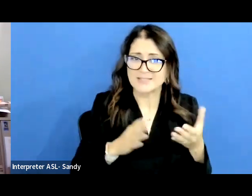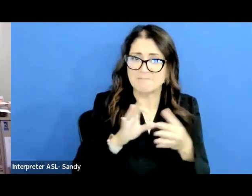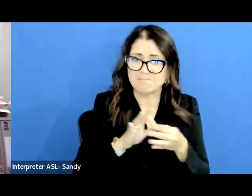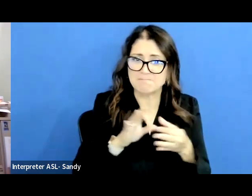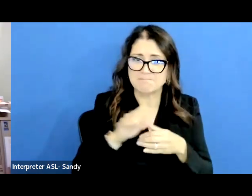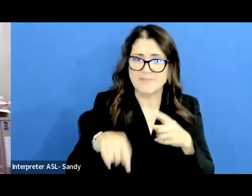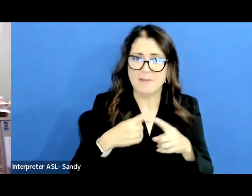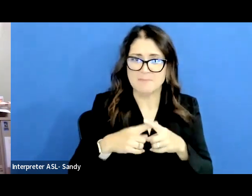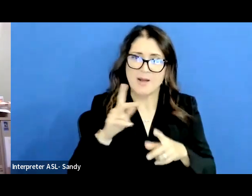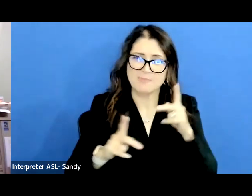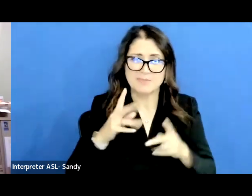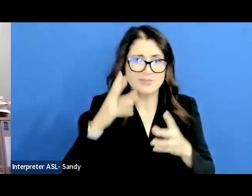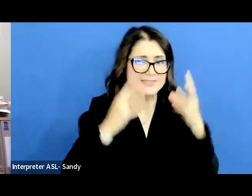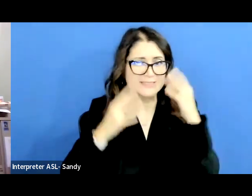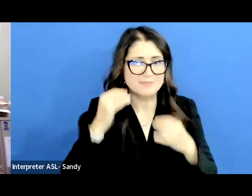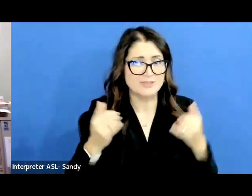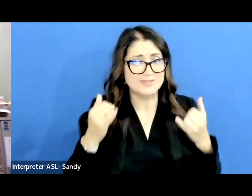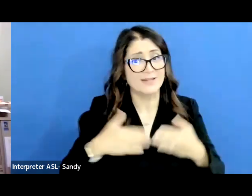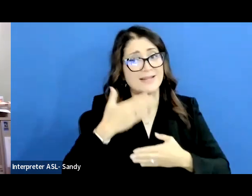next slide, please?